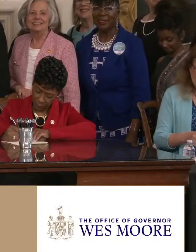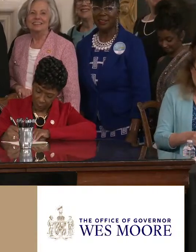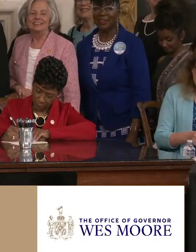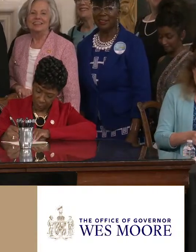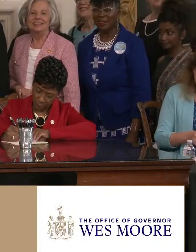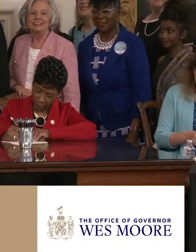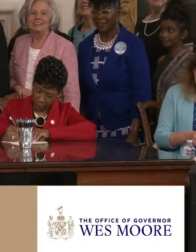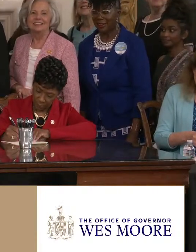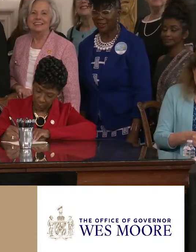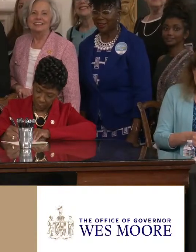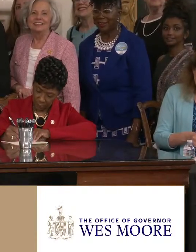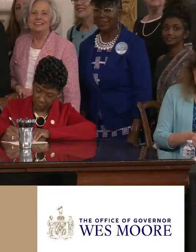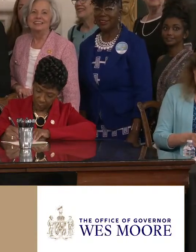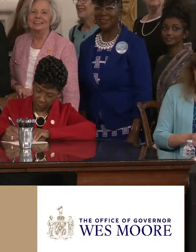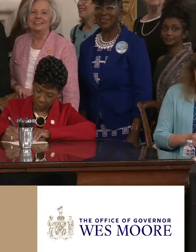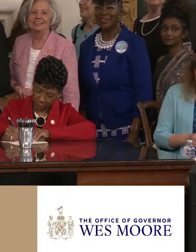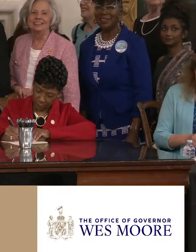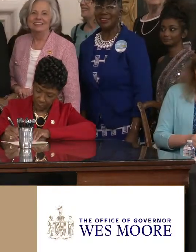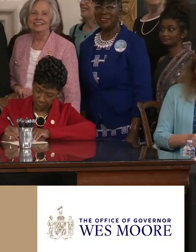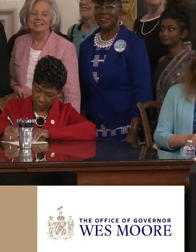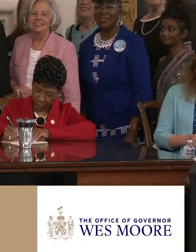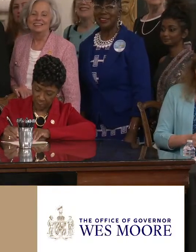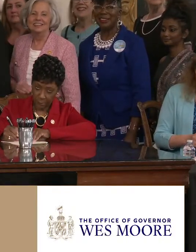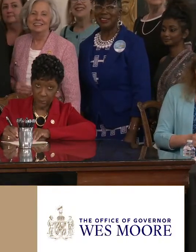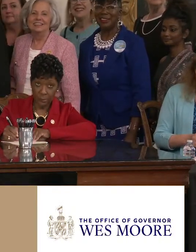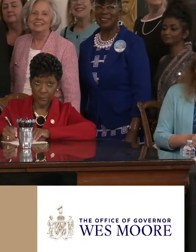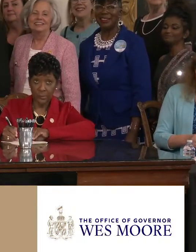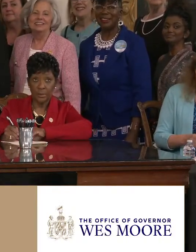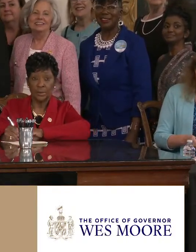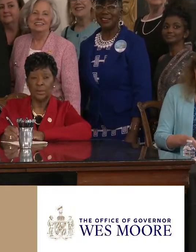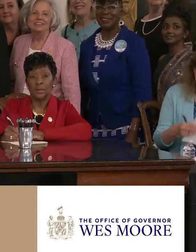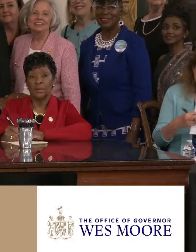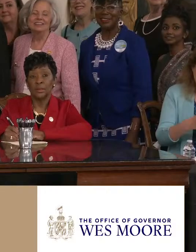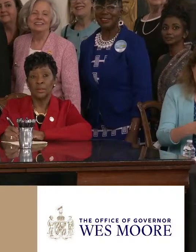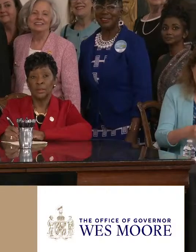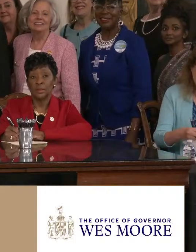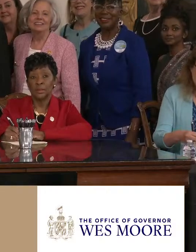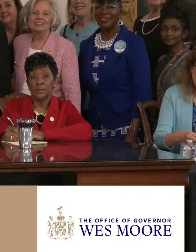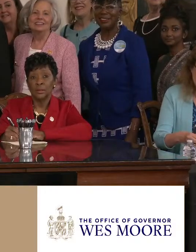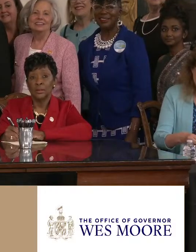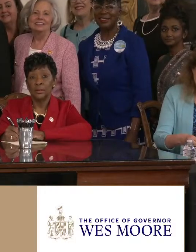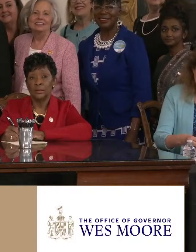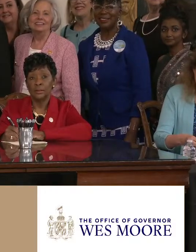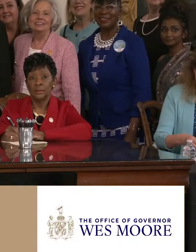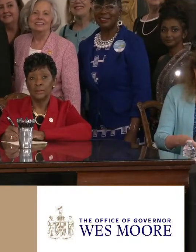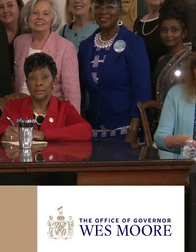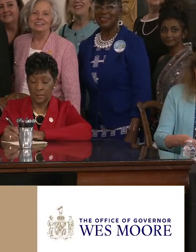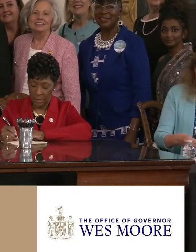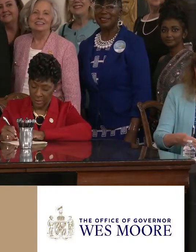Listen, it's very bad on your toes. You got a little bit of.